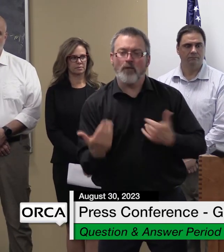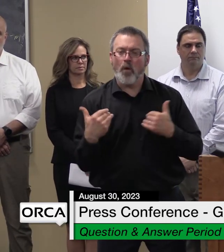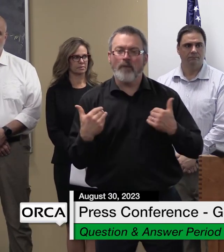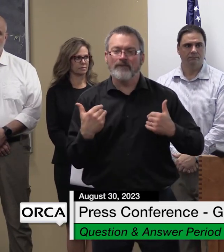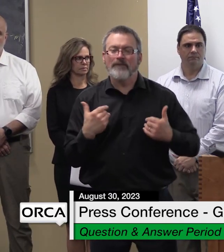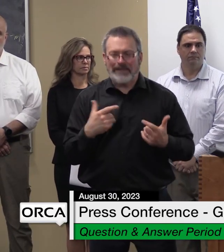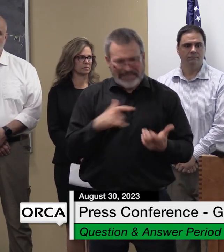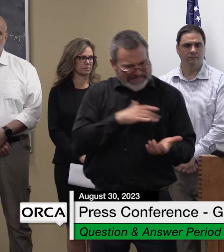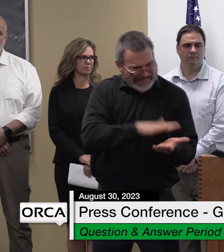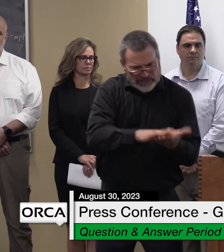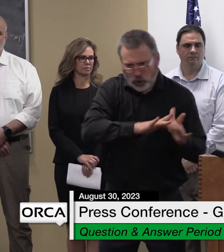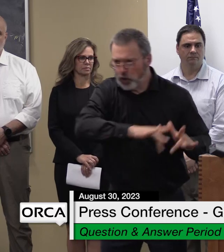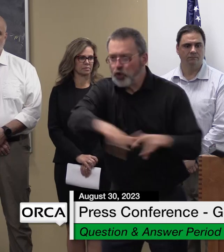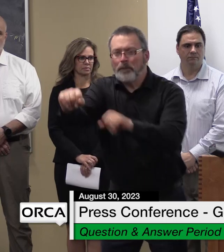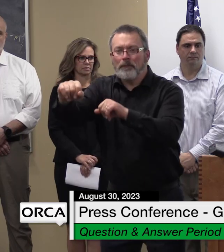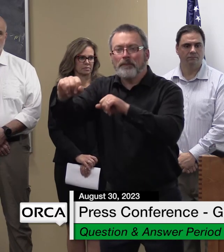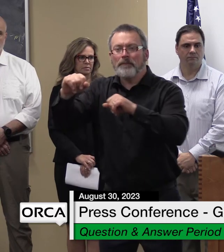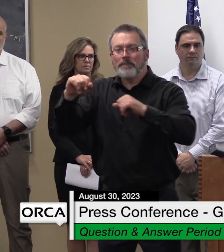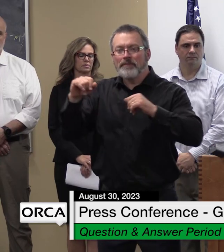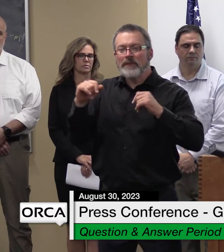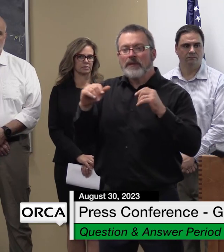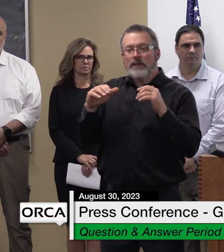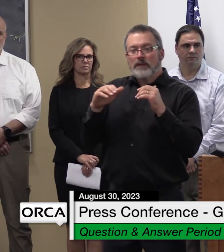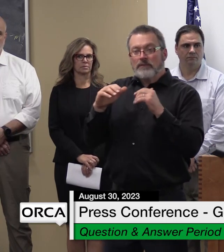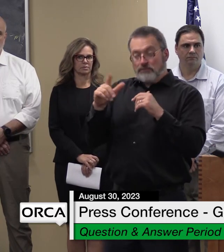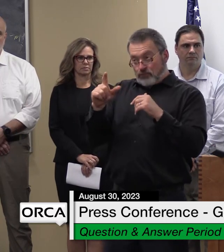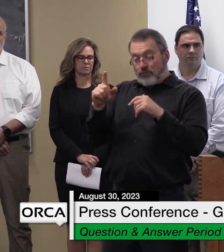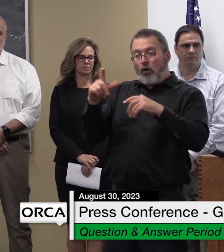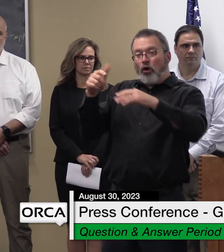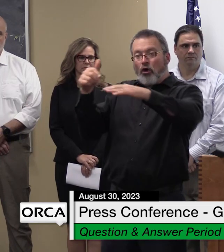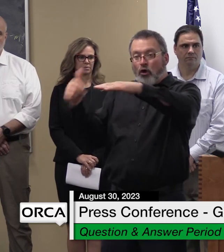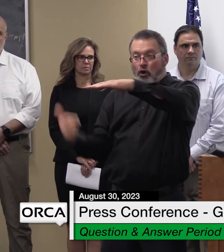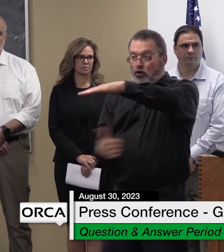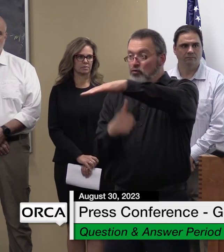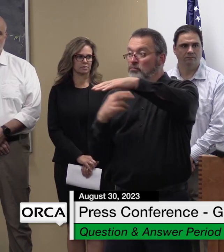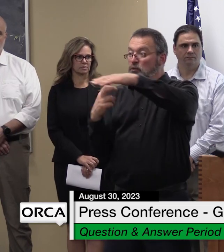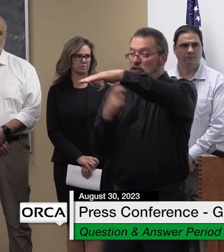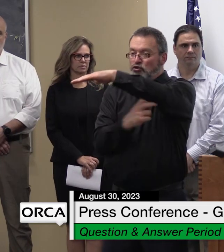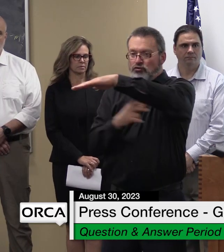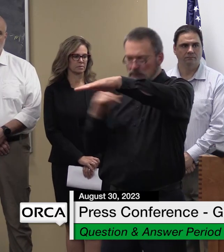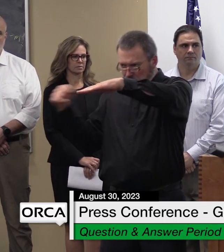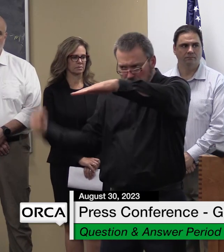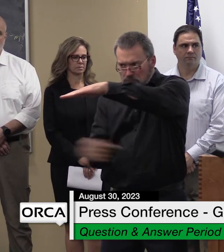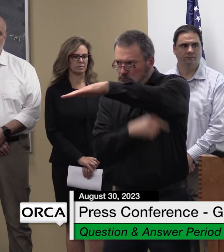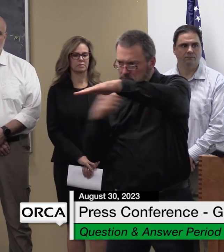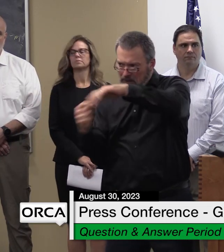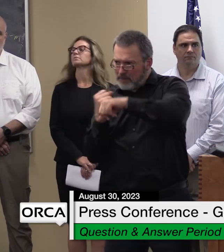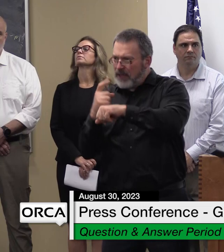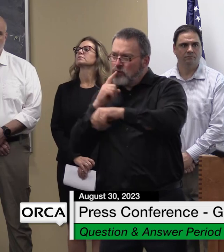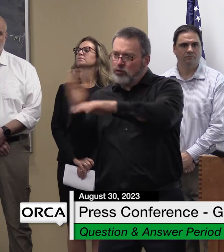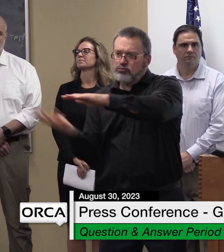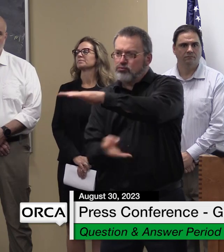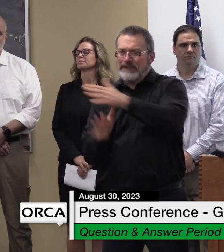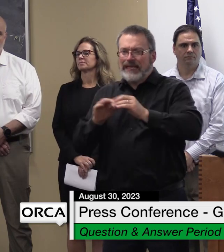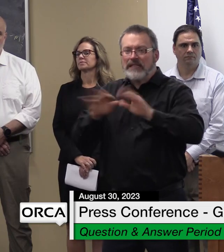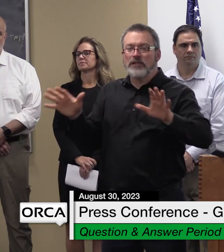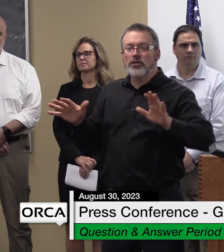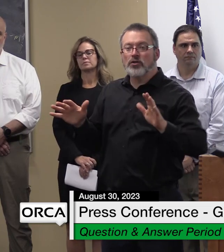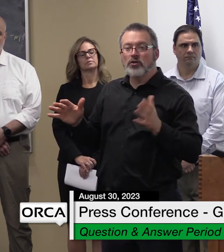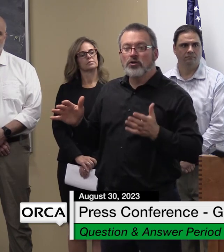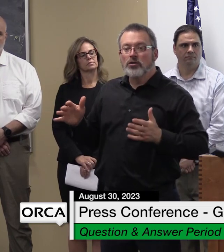out from underneath bridges and bridge infrastructure, and the stuff we don't see, the silt in the